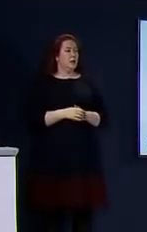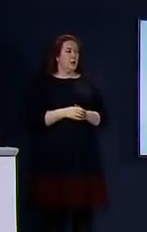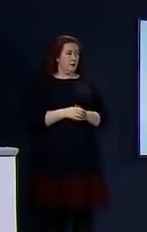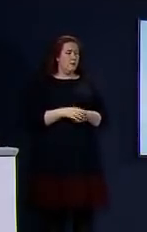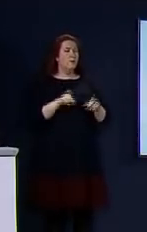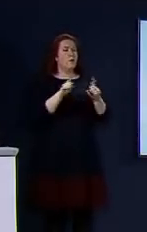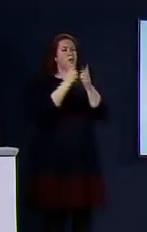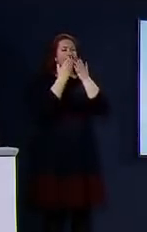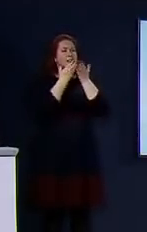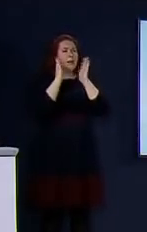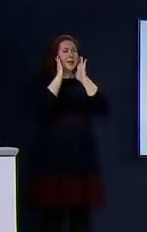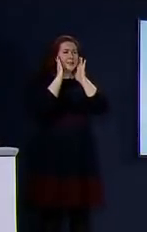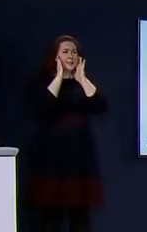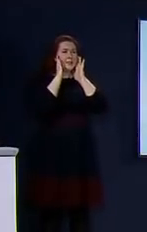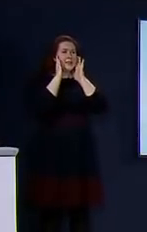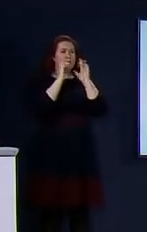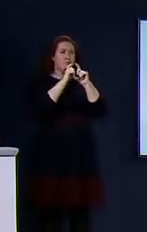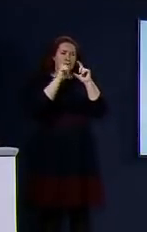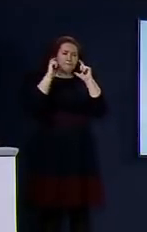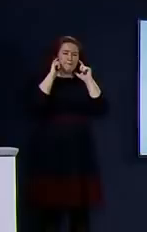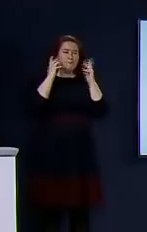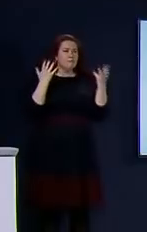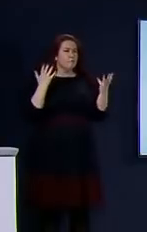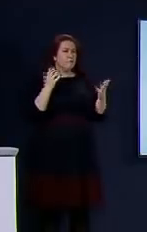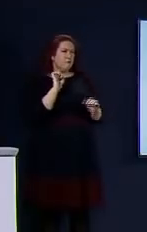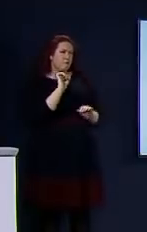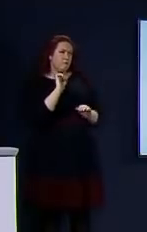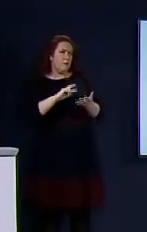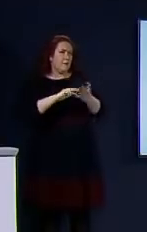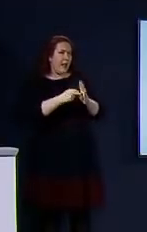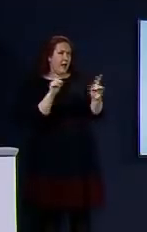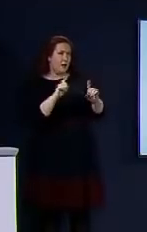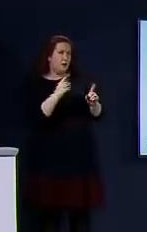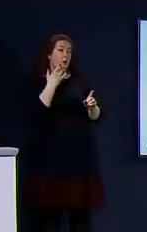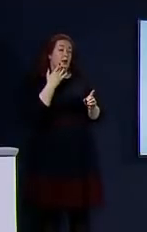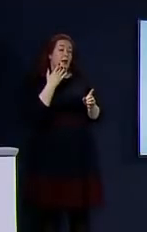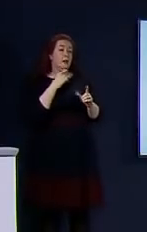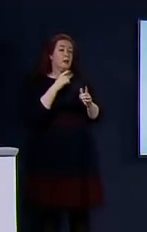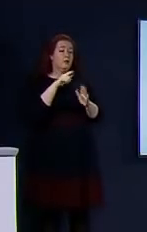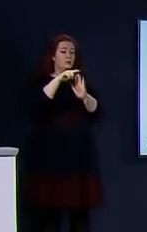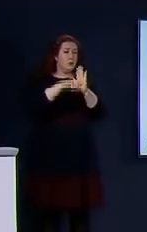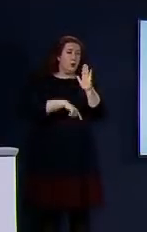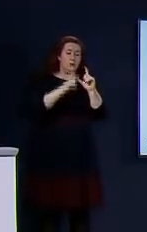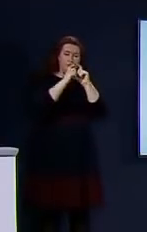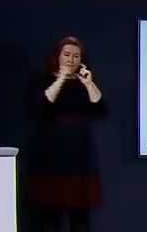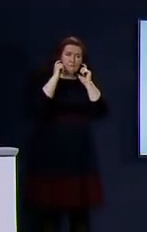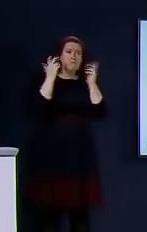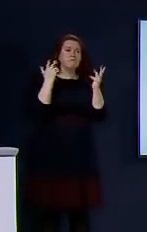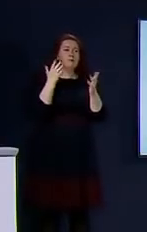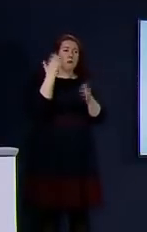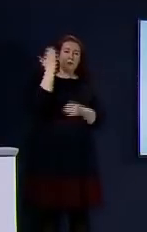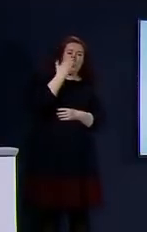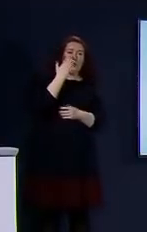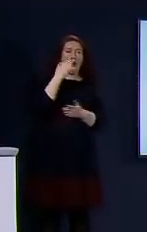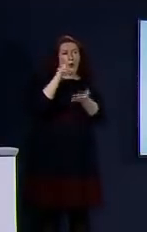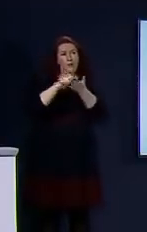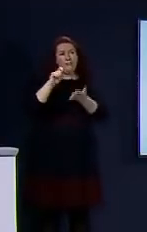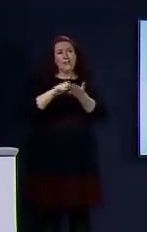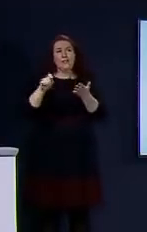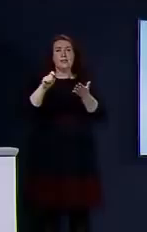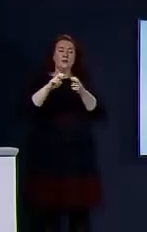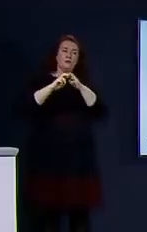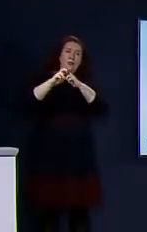of face masks, what your plans are to discontinue those rules in schools, offices and